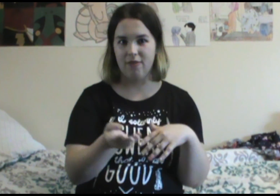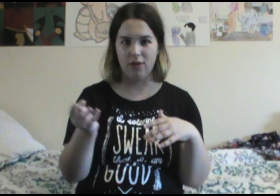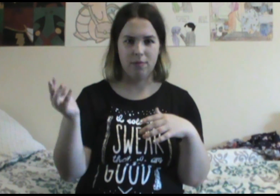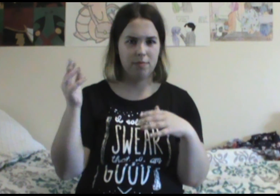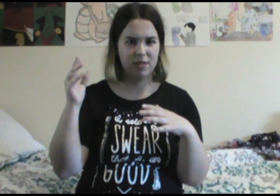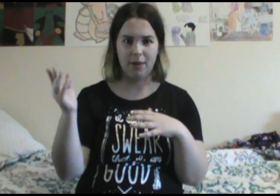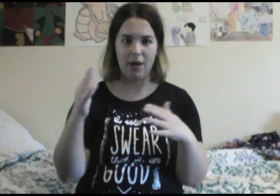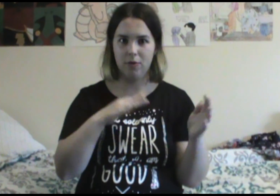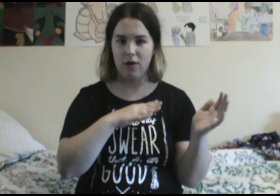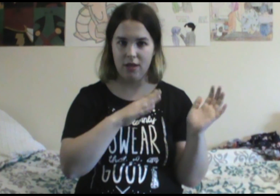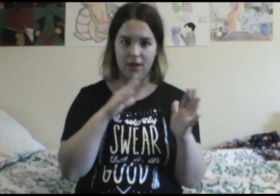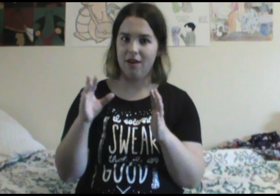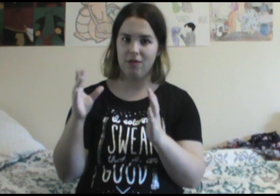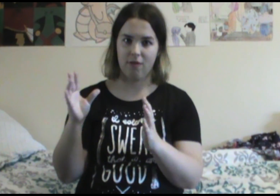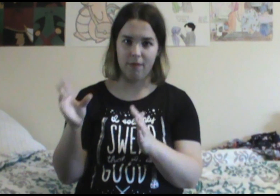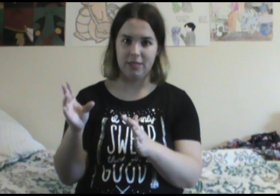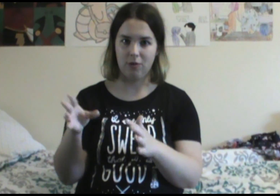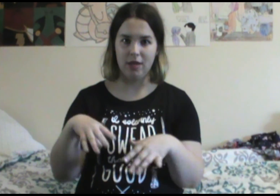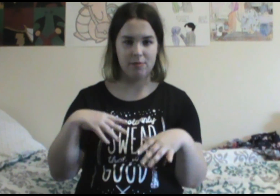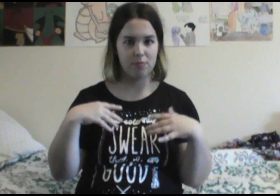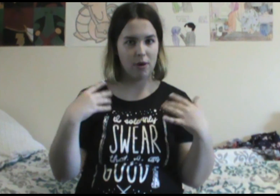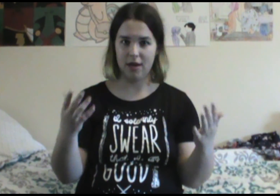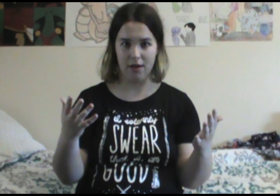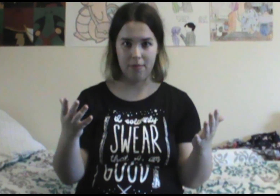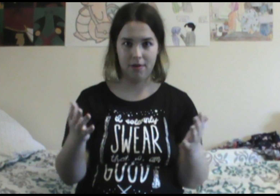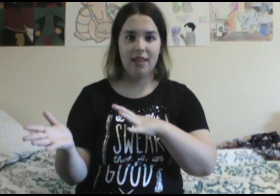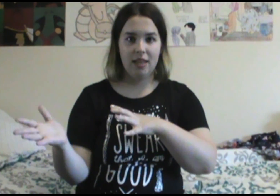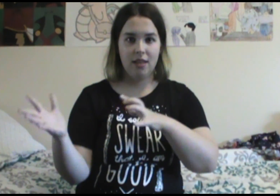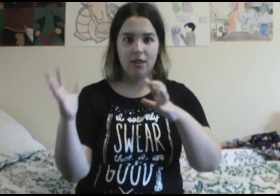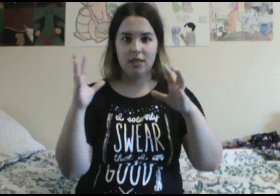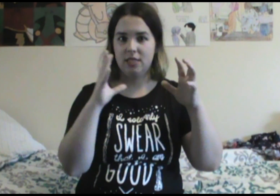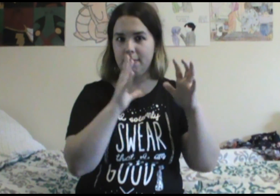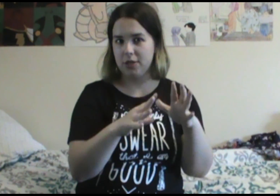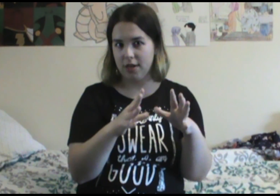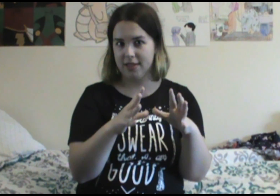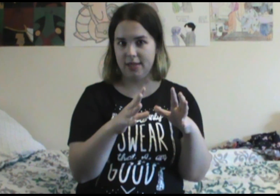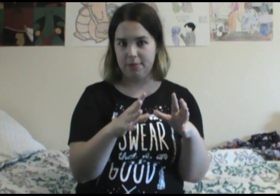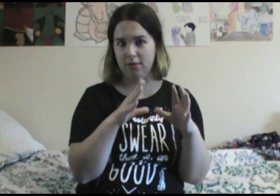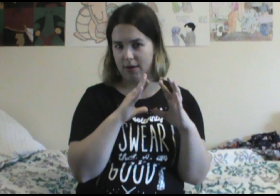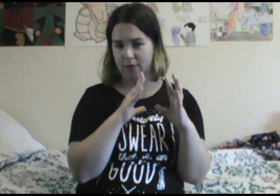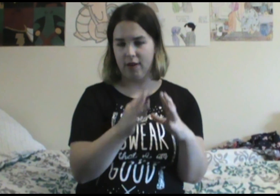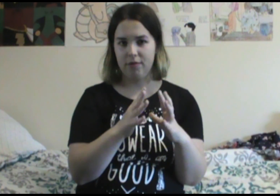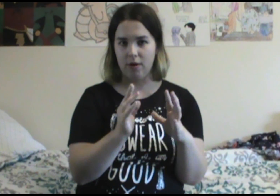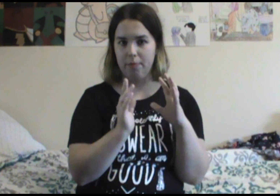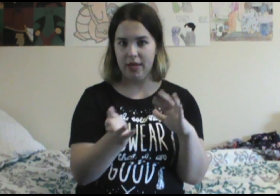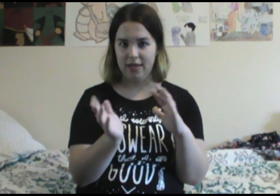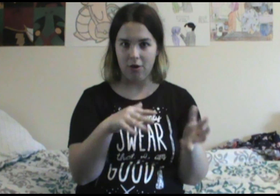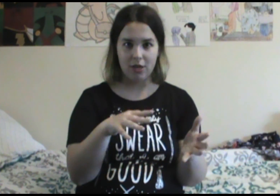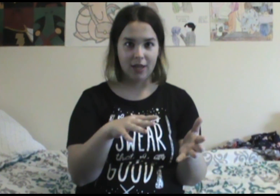or somehow another character from his story is brought up. And then the small chunk of this episode that revolved around Belle and Hook, I